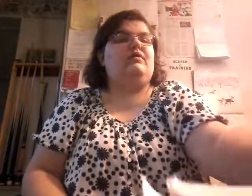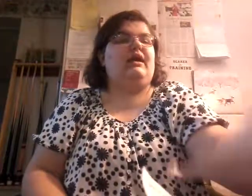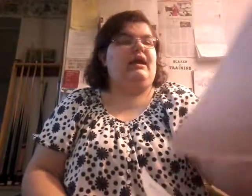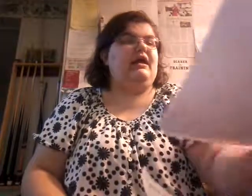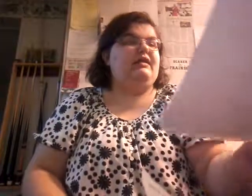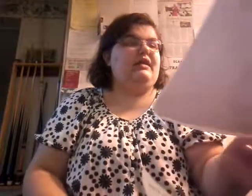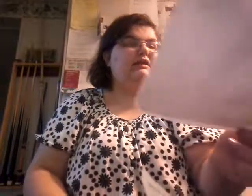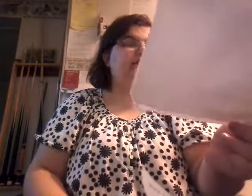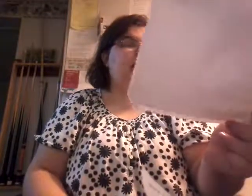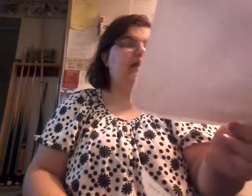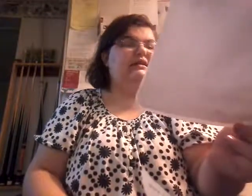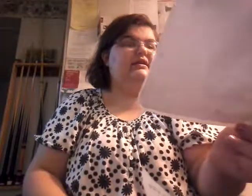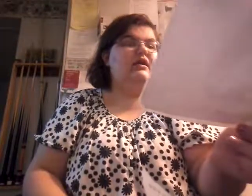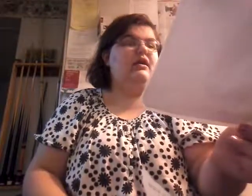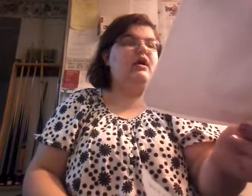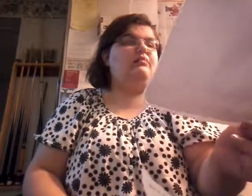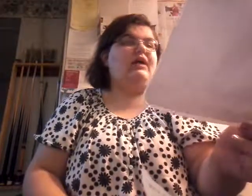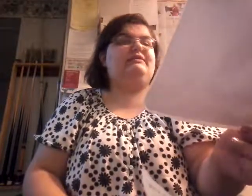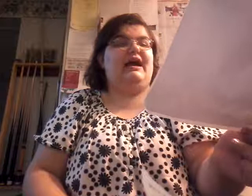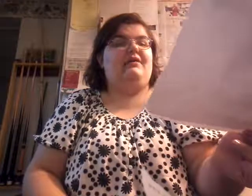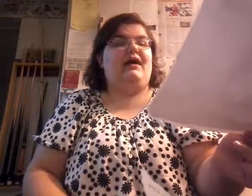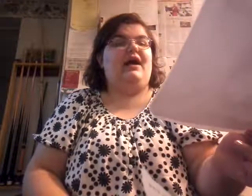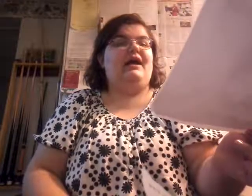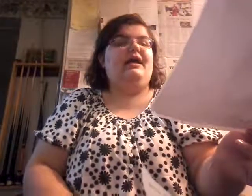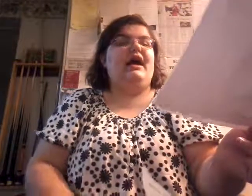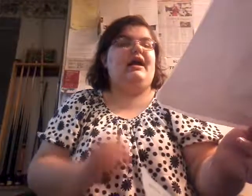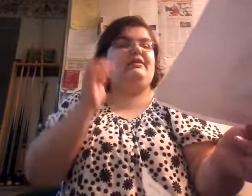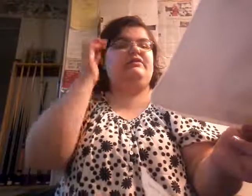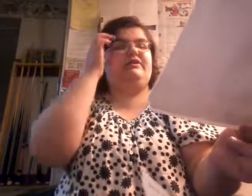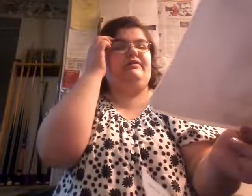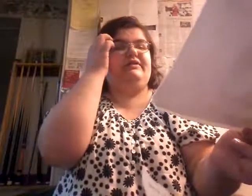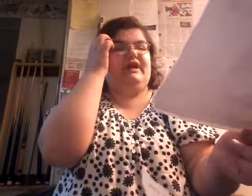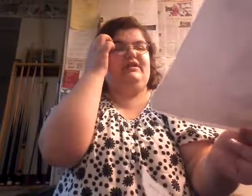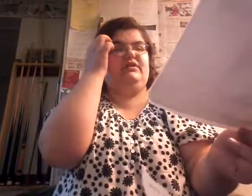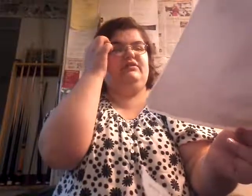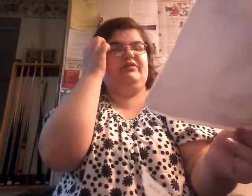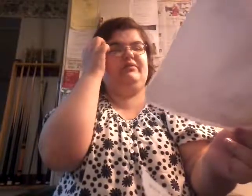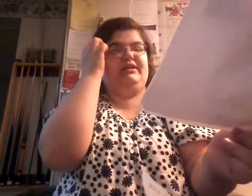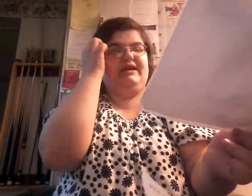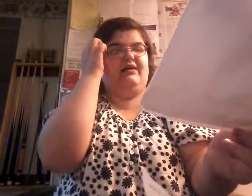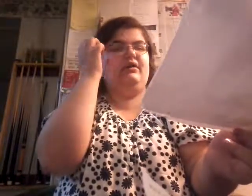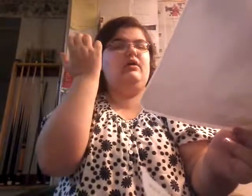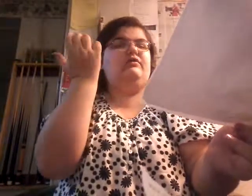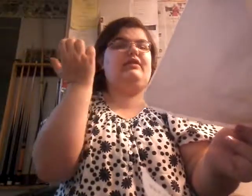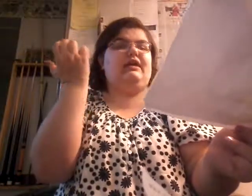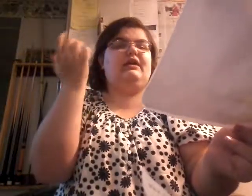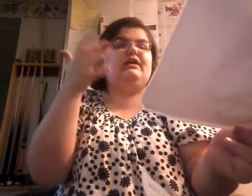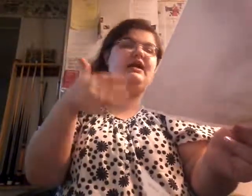Okay, next sign, breakdown. Now I there's two different signs I used for breakdown, for cut